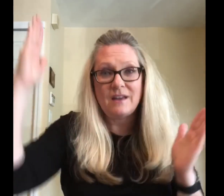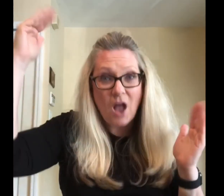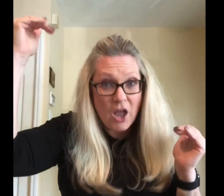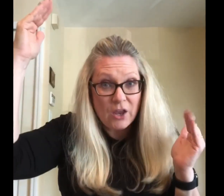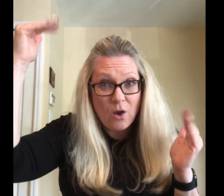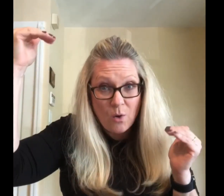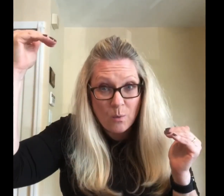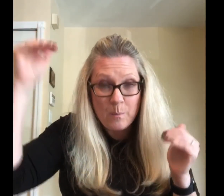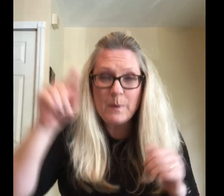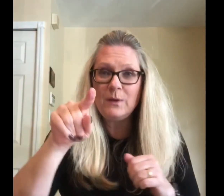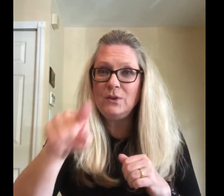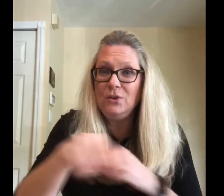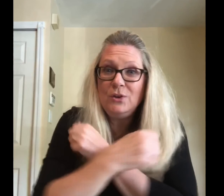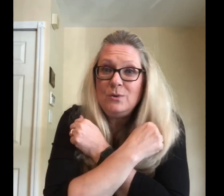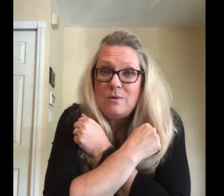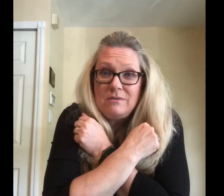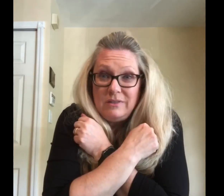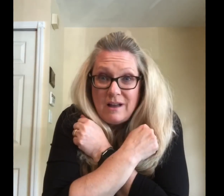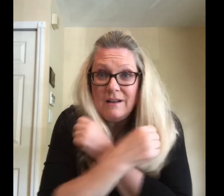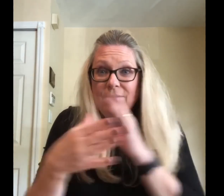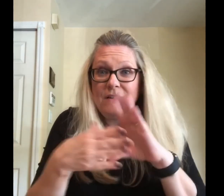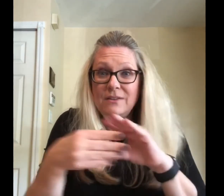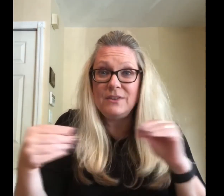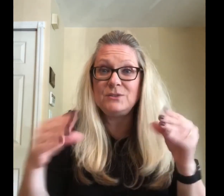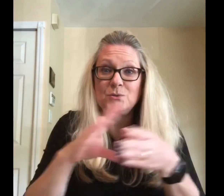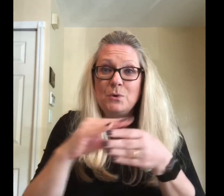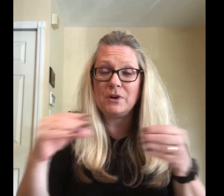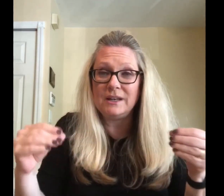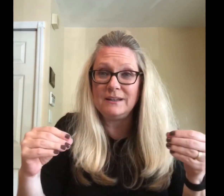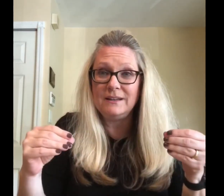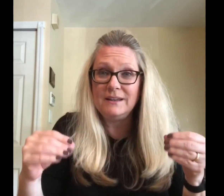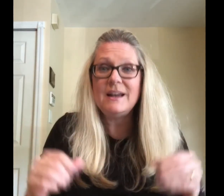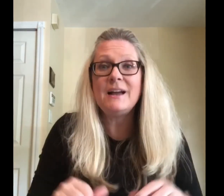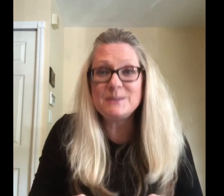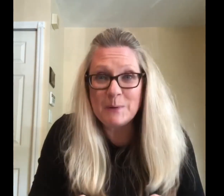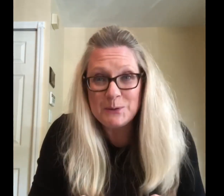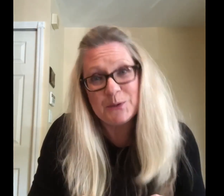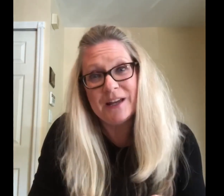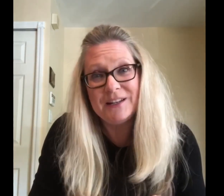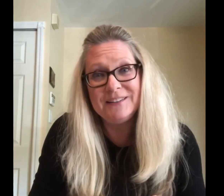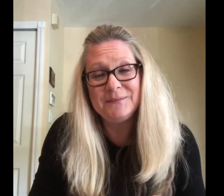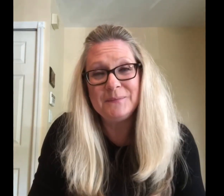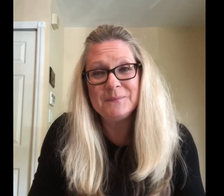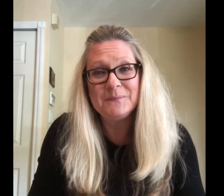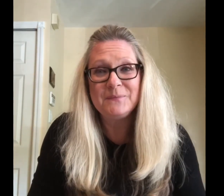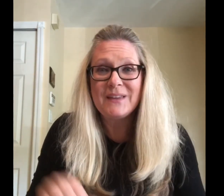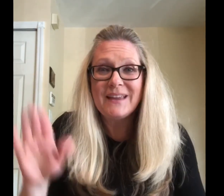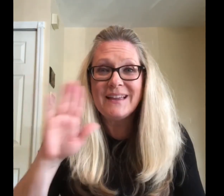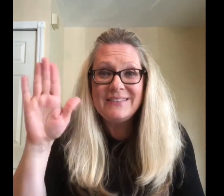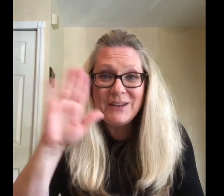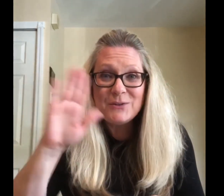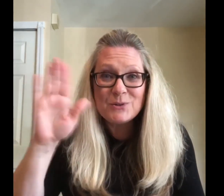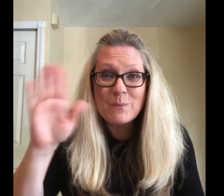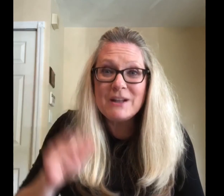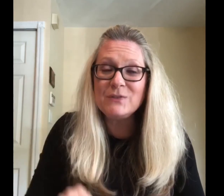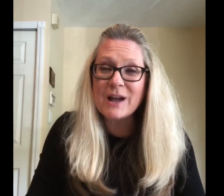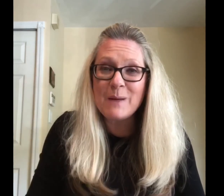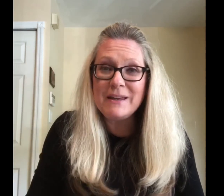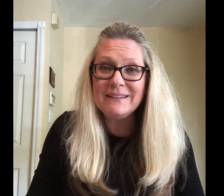I hope you love this story as much as I did. Thank you so much for coming,